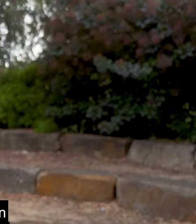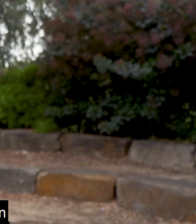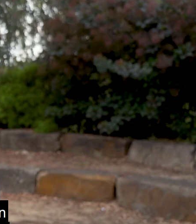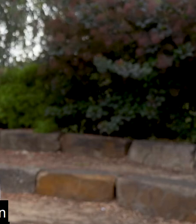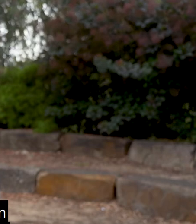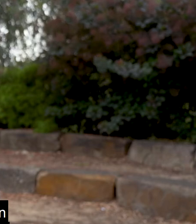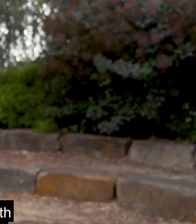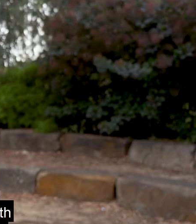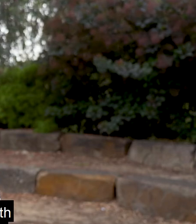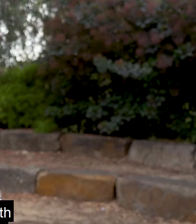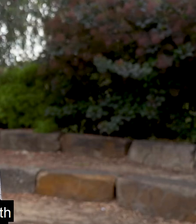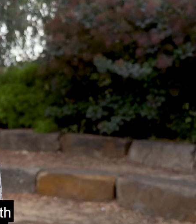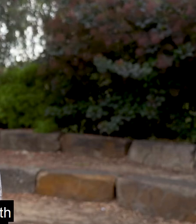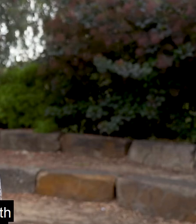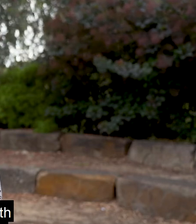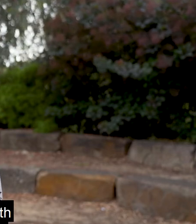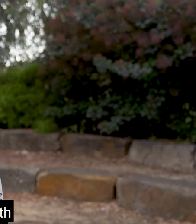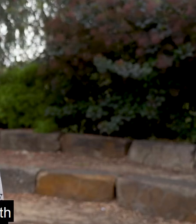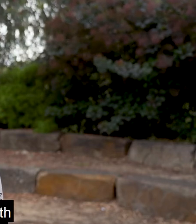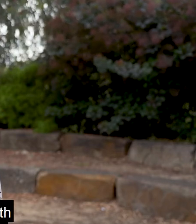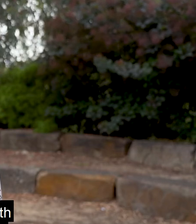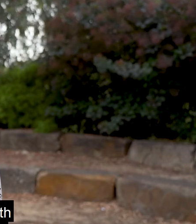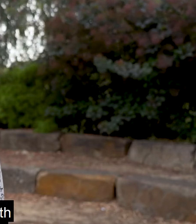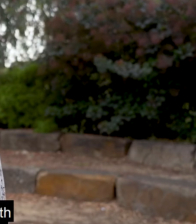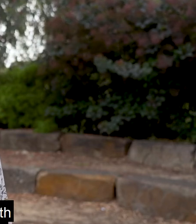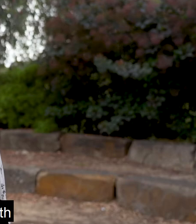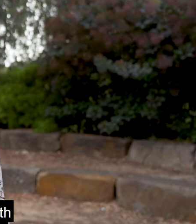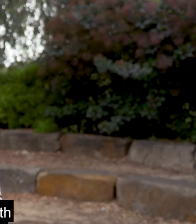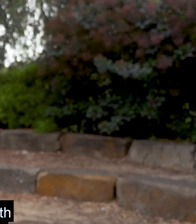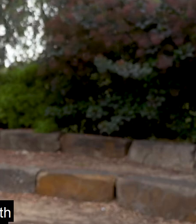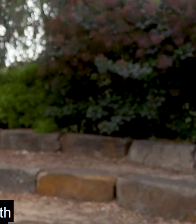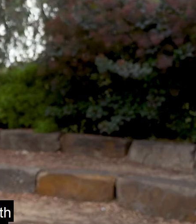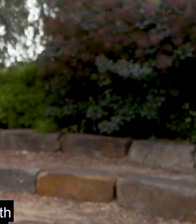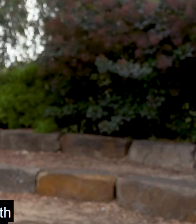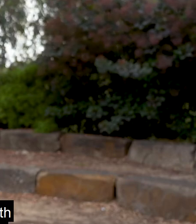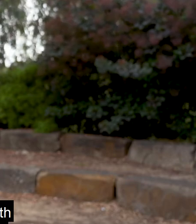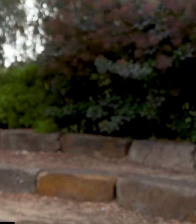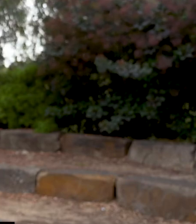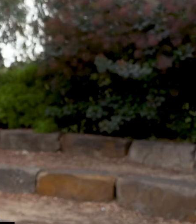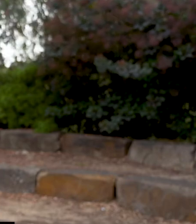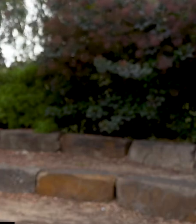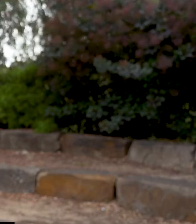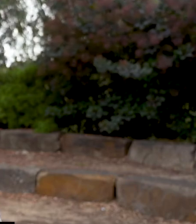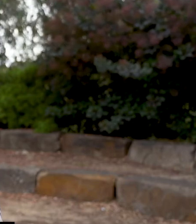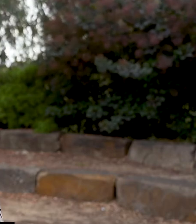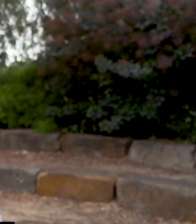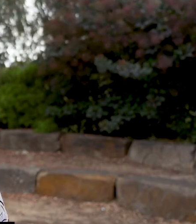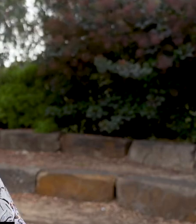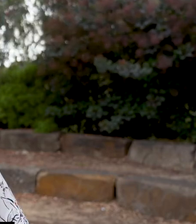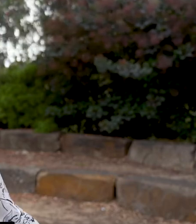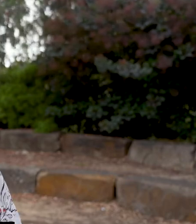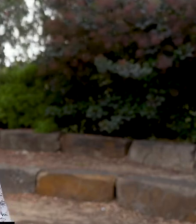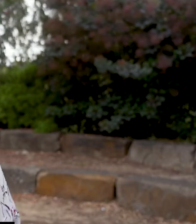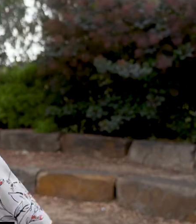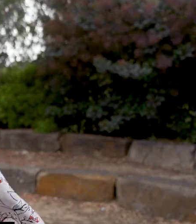activities. I am looking forward to 2021 with challenges that it will likely to bring and